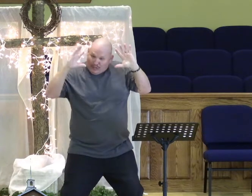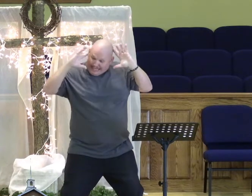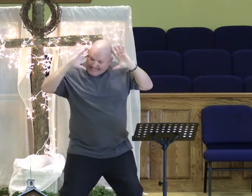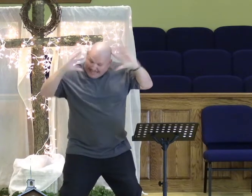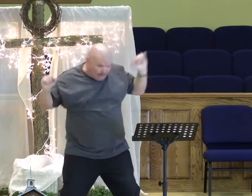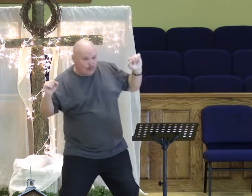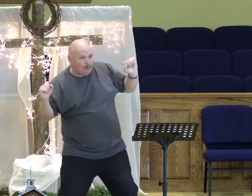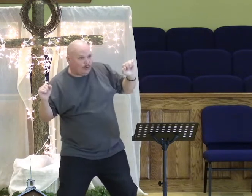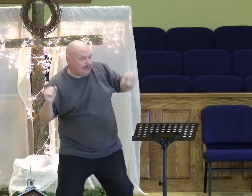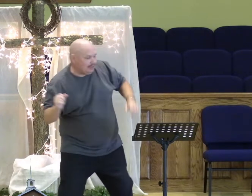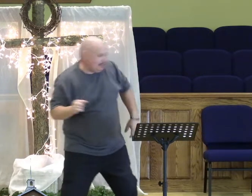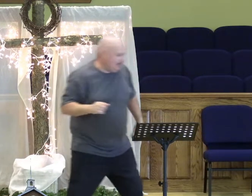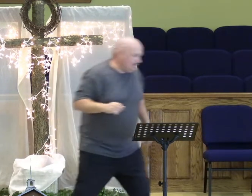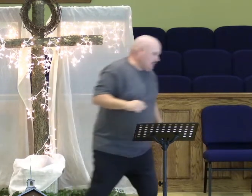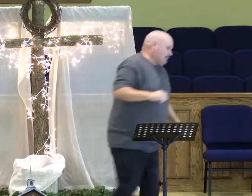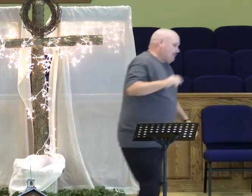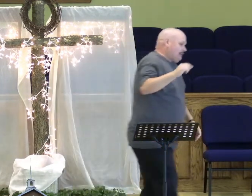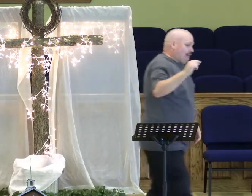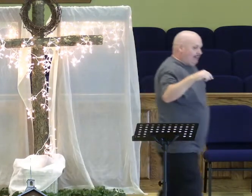It was too loud.